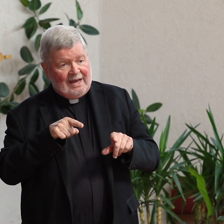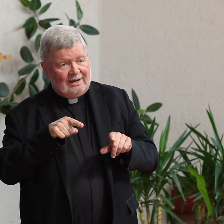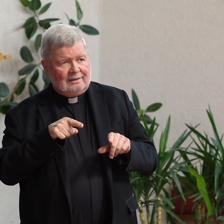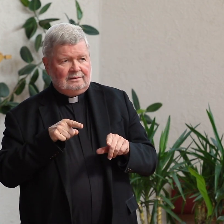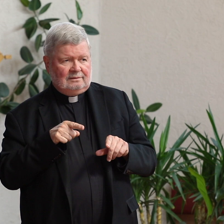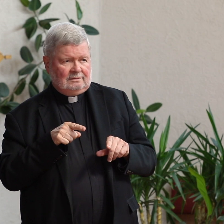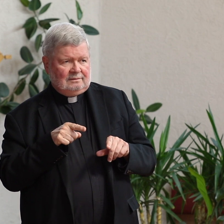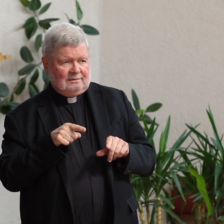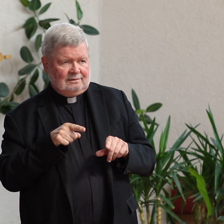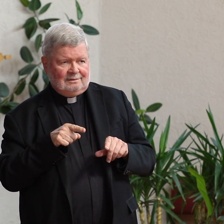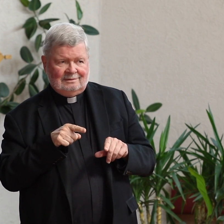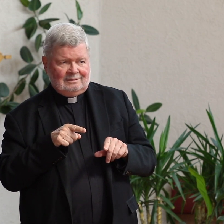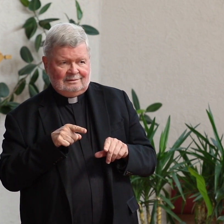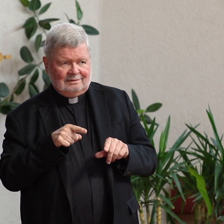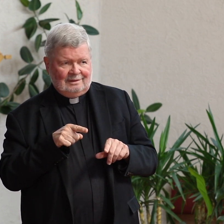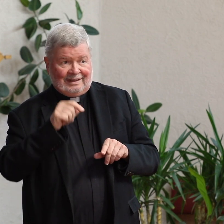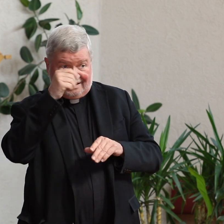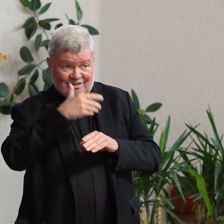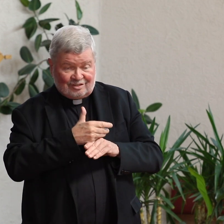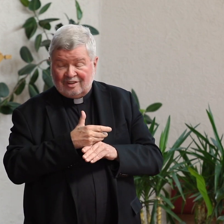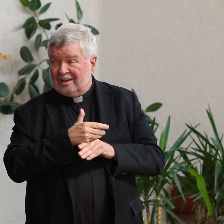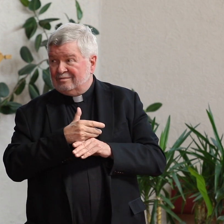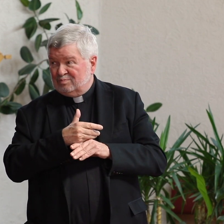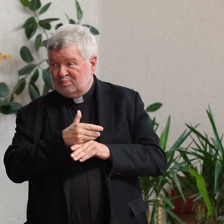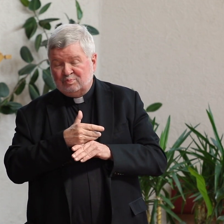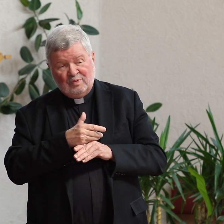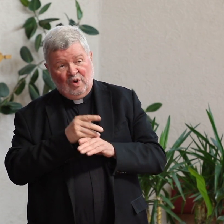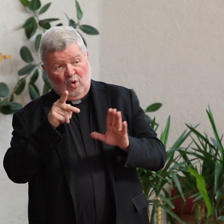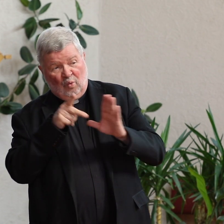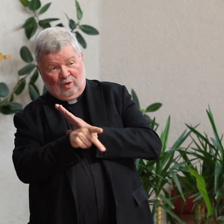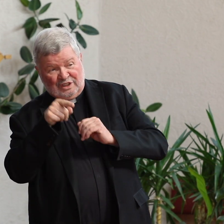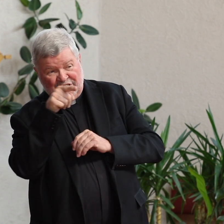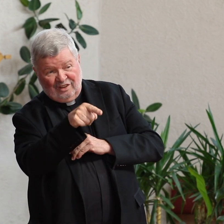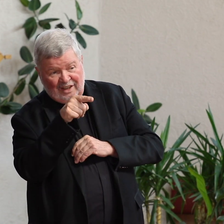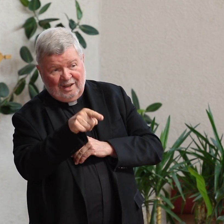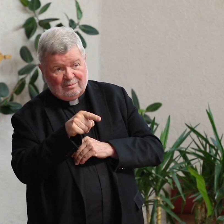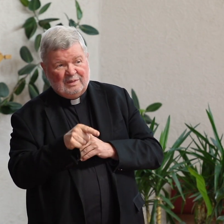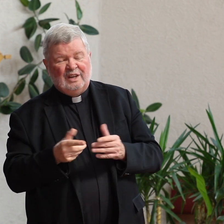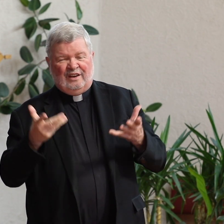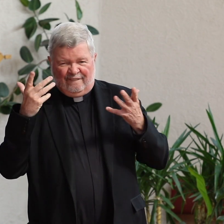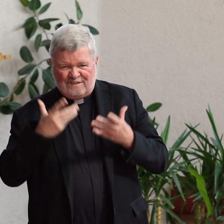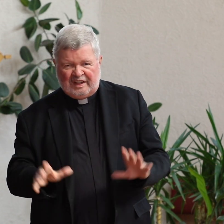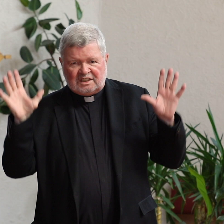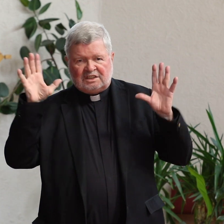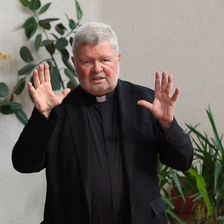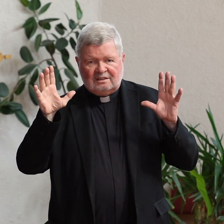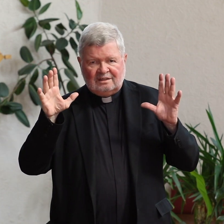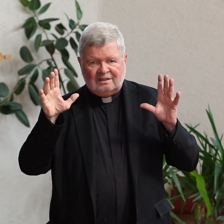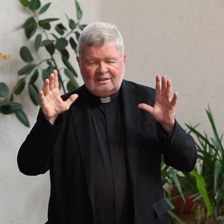men, that's the son, will kill him and finish it.